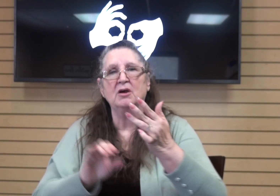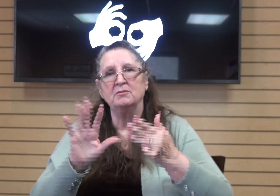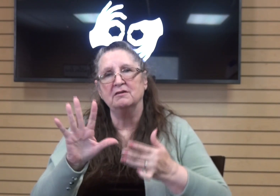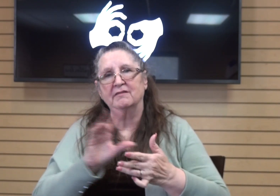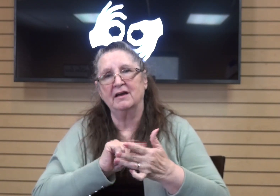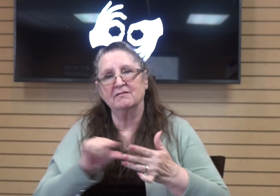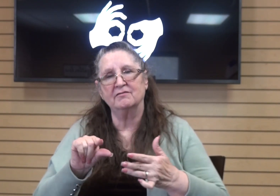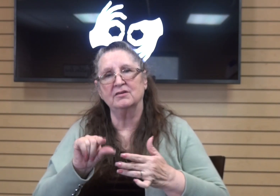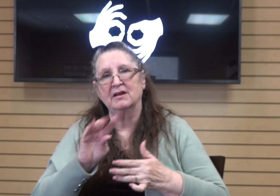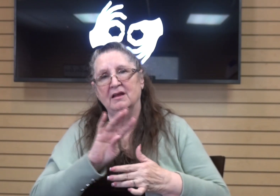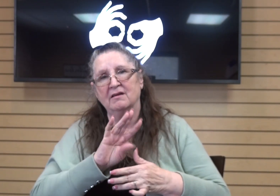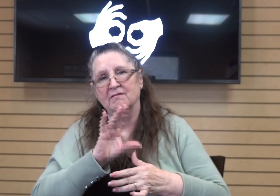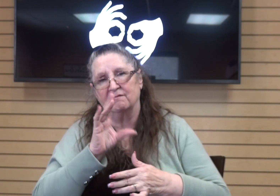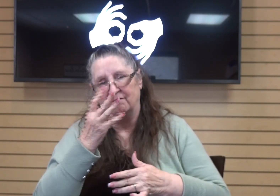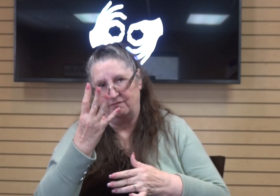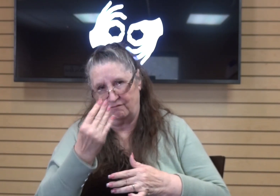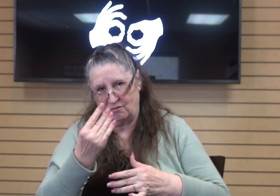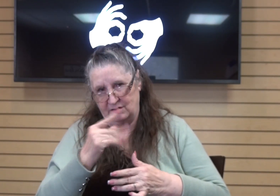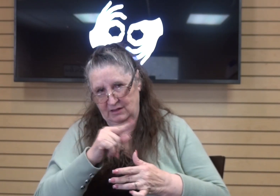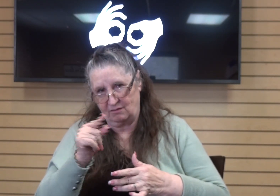verses 14 through 16.